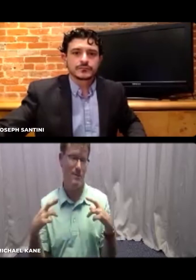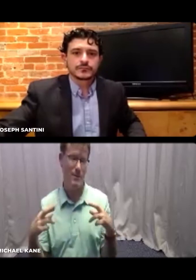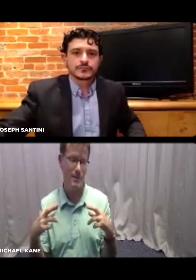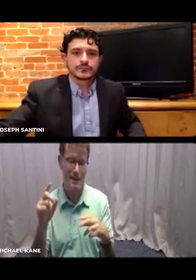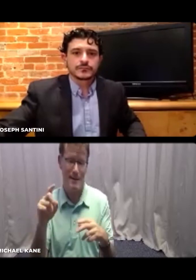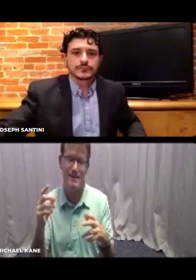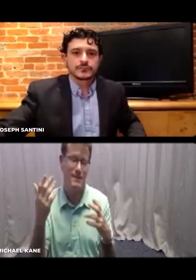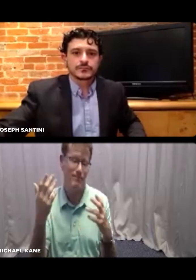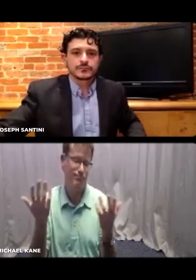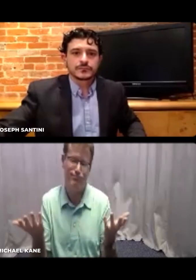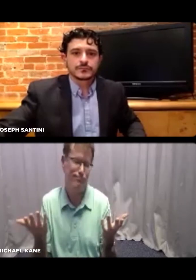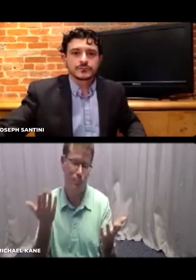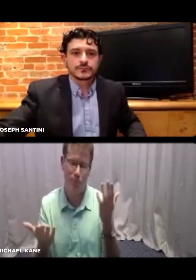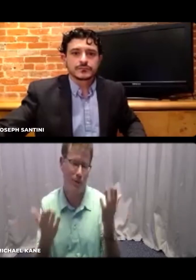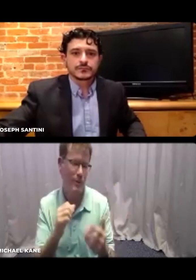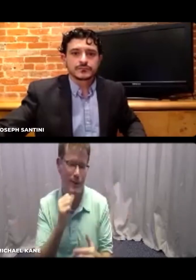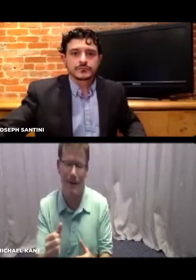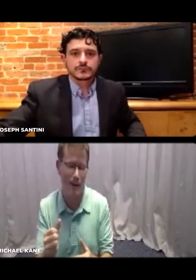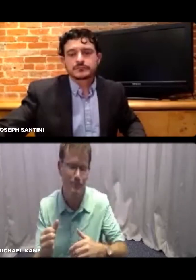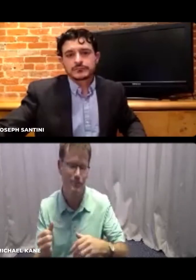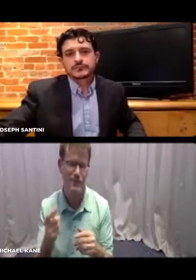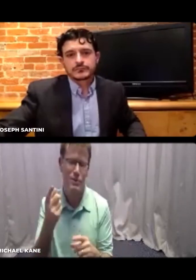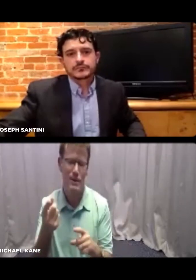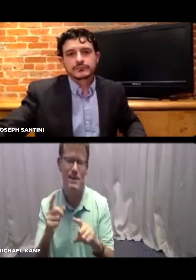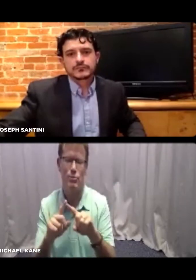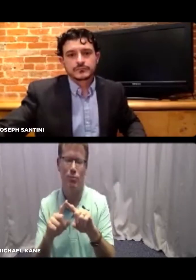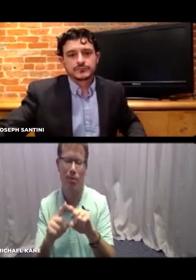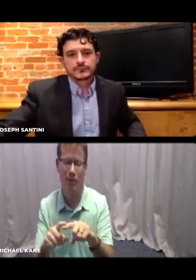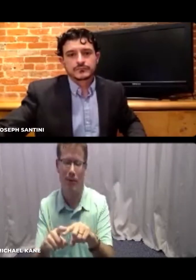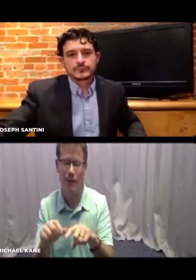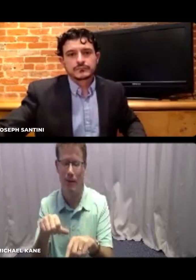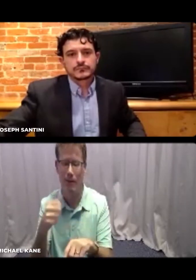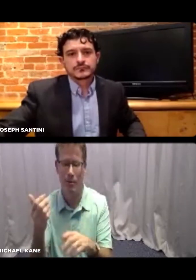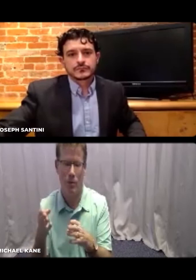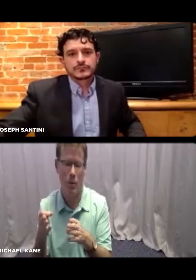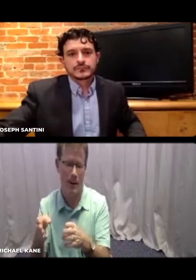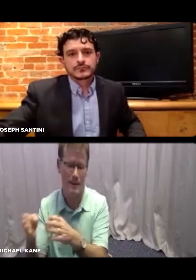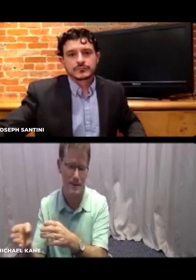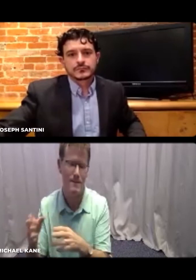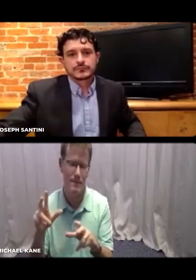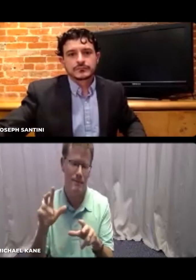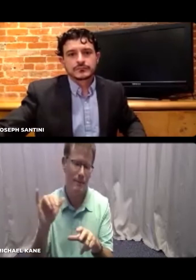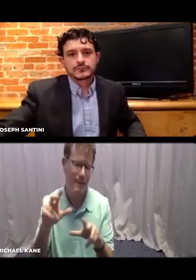not. So you have to rely on other